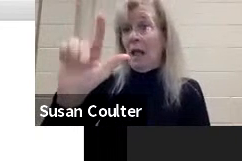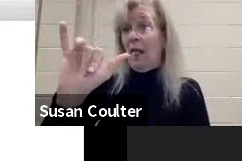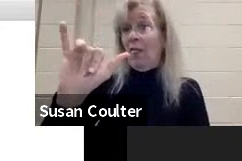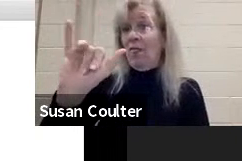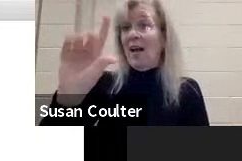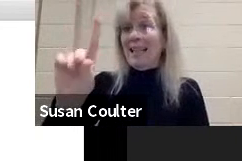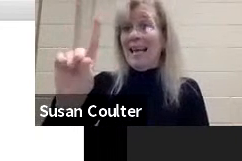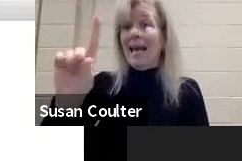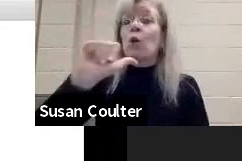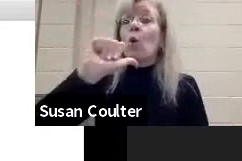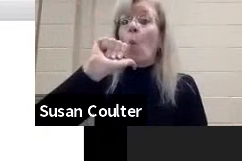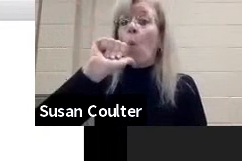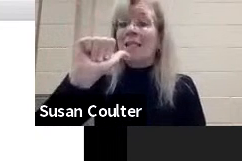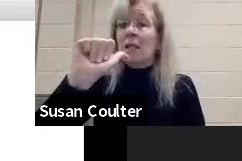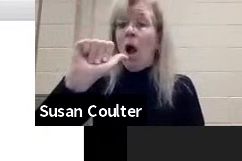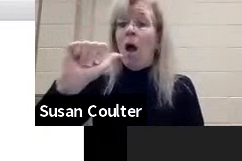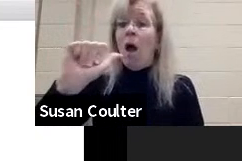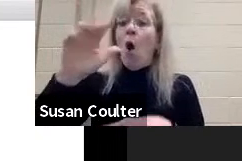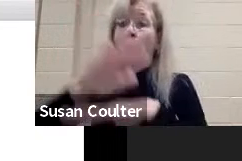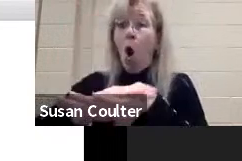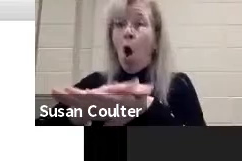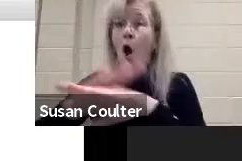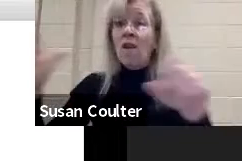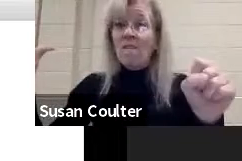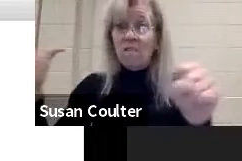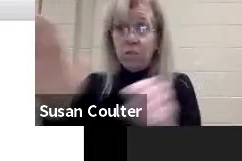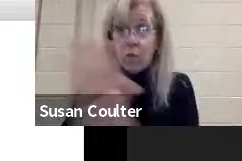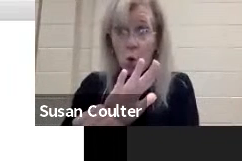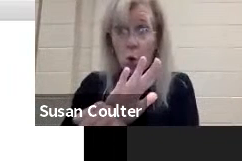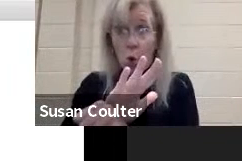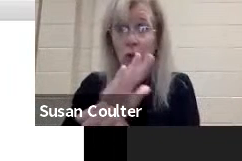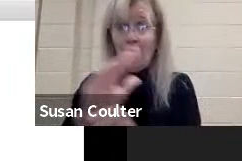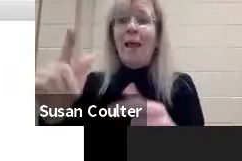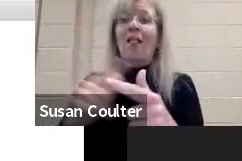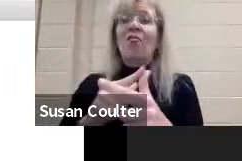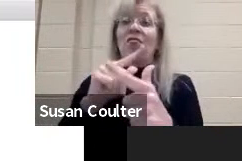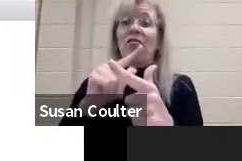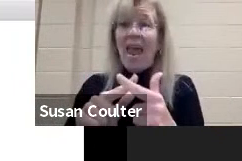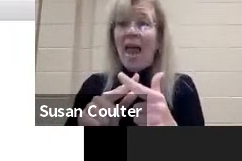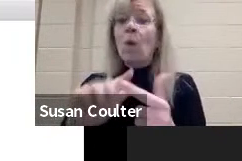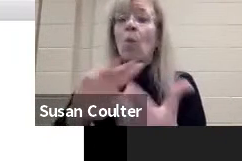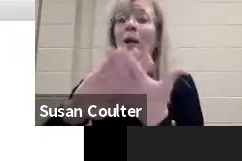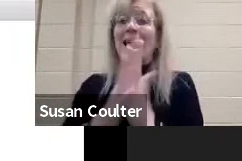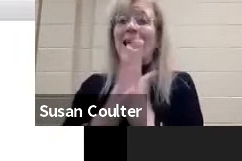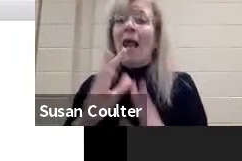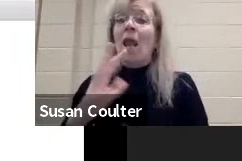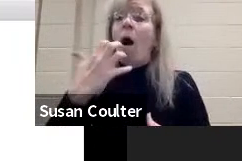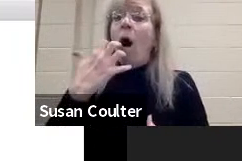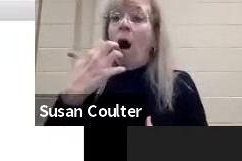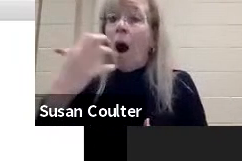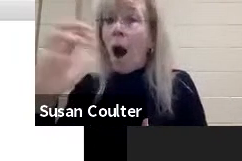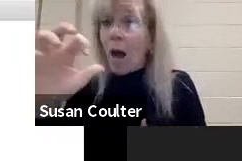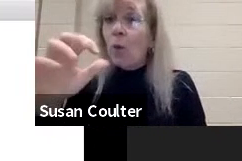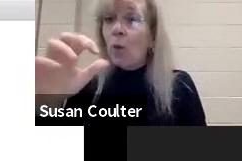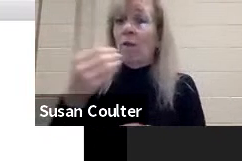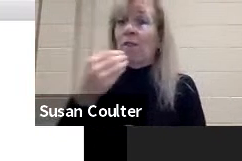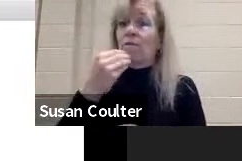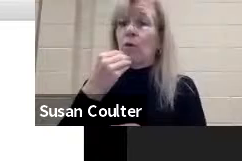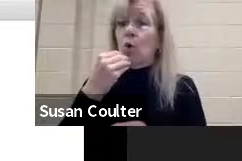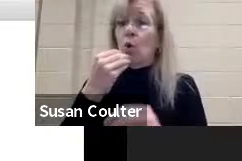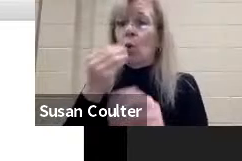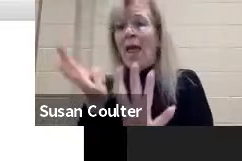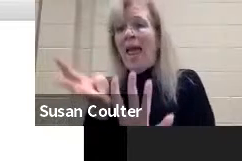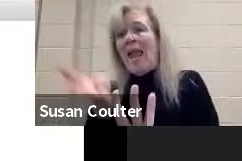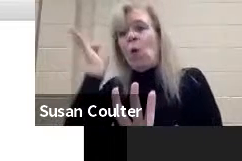was the lid was not on full. Then it would get hot with